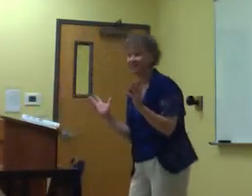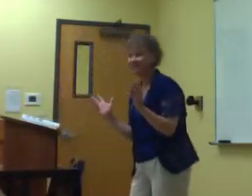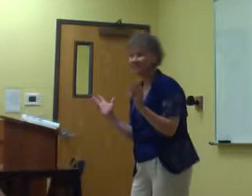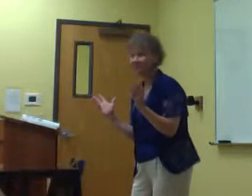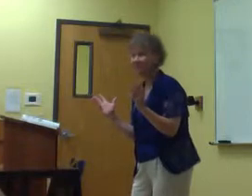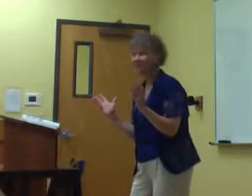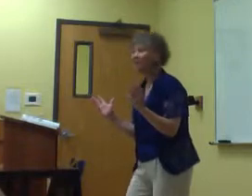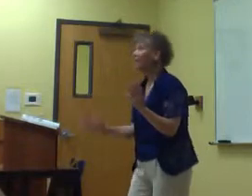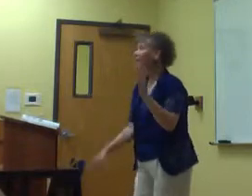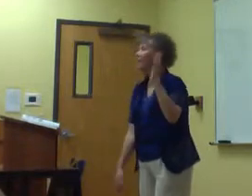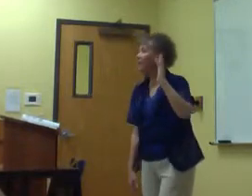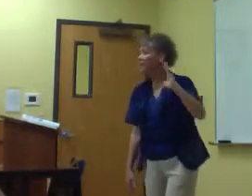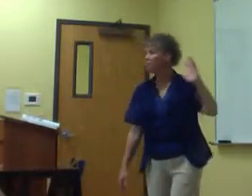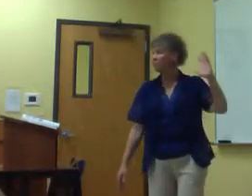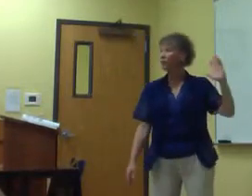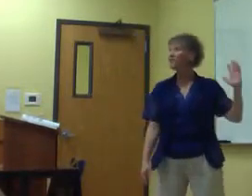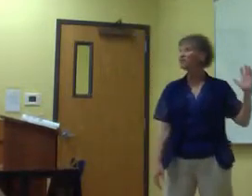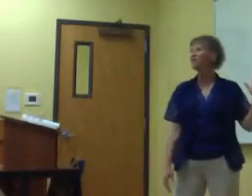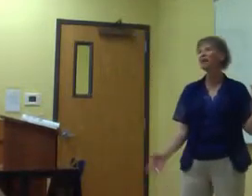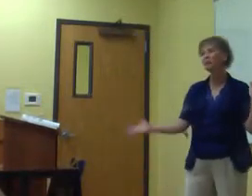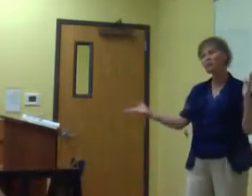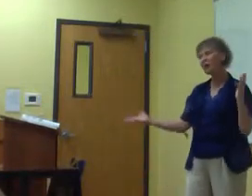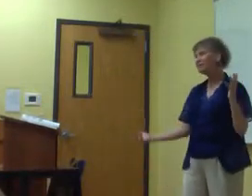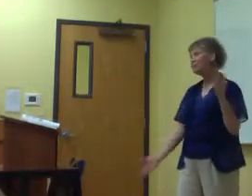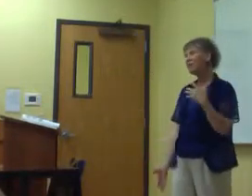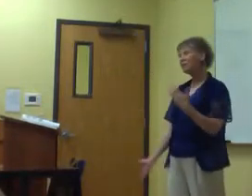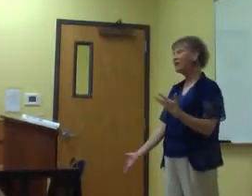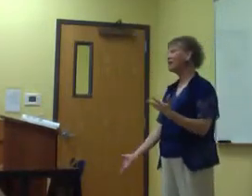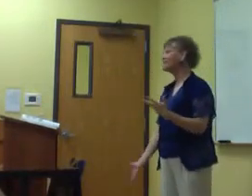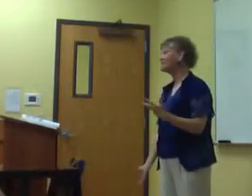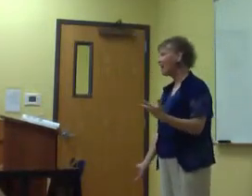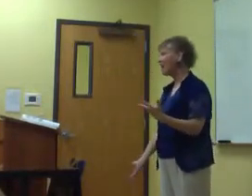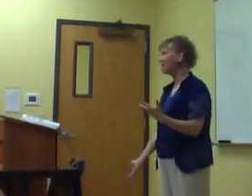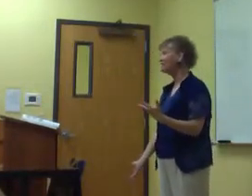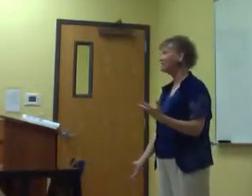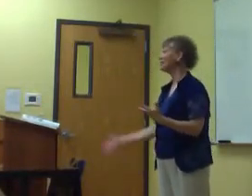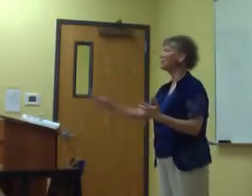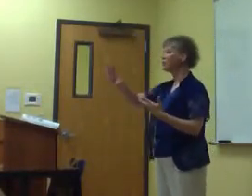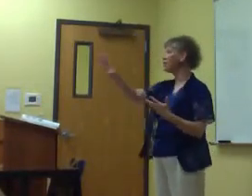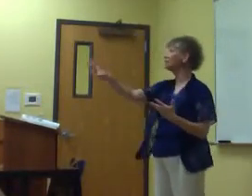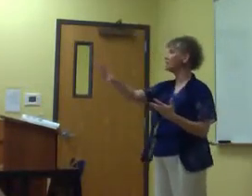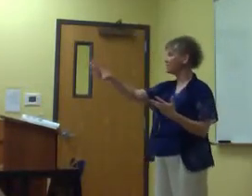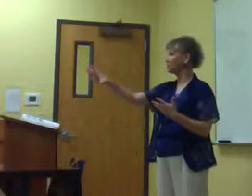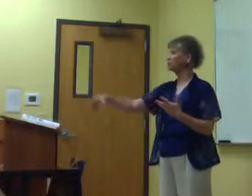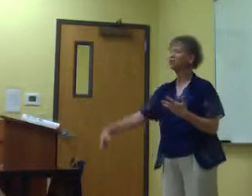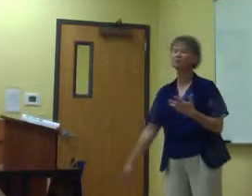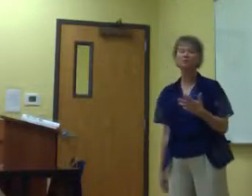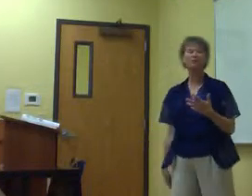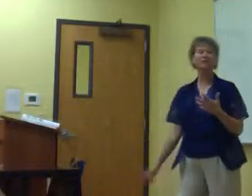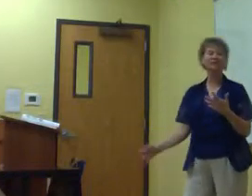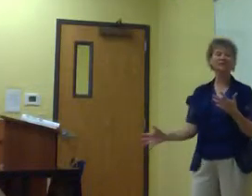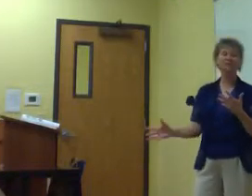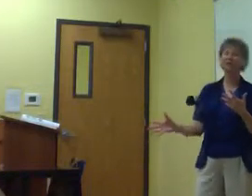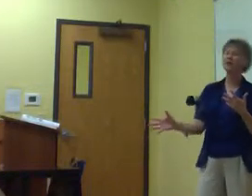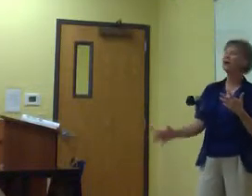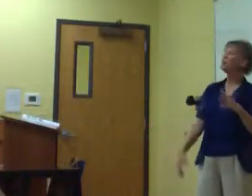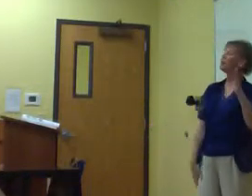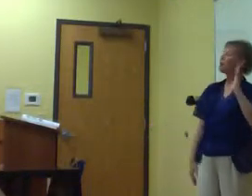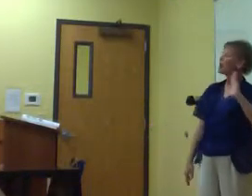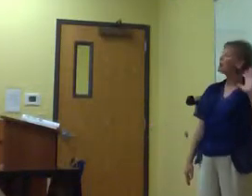is it was developed, remember a lot of these signs, now there are other signs, and we'll show you different signs in a minute, but a lot of these